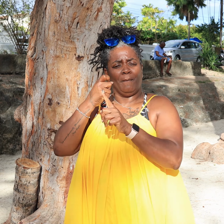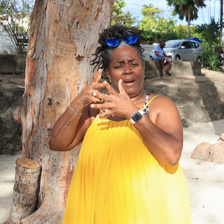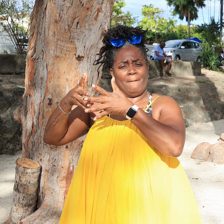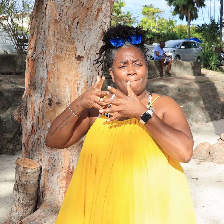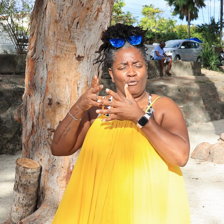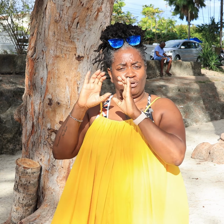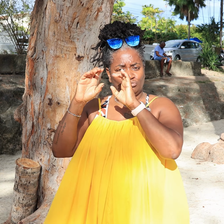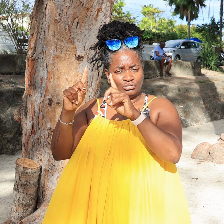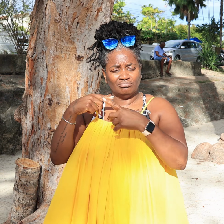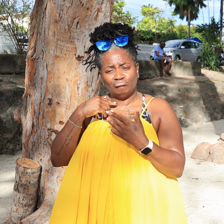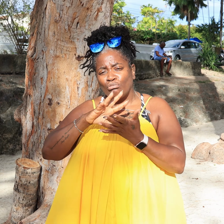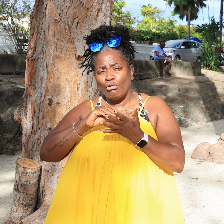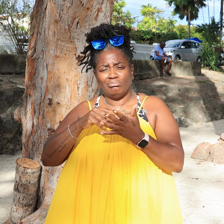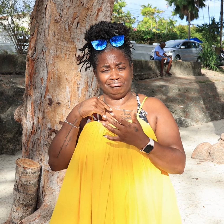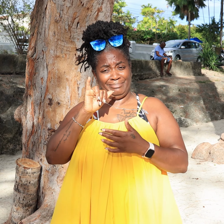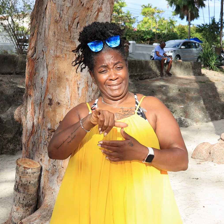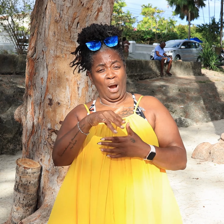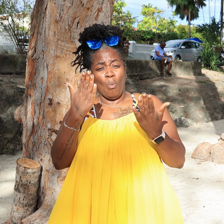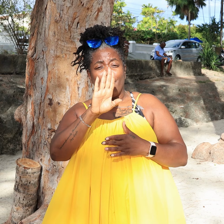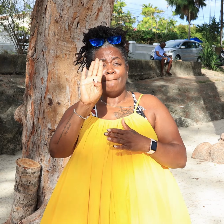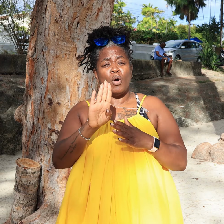learning there I already learned from school in America.